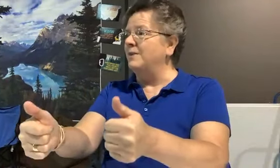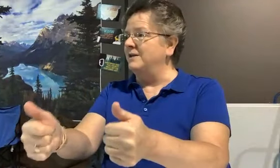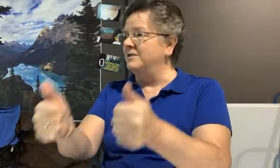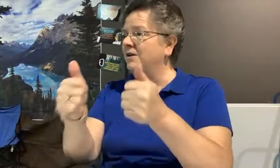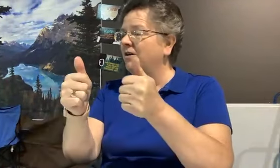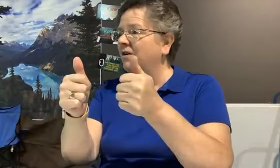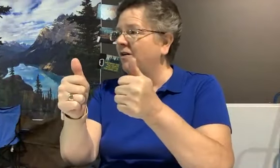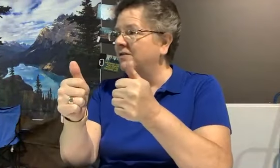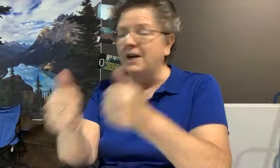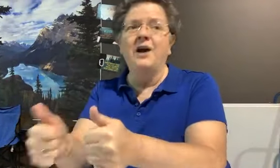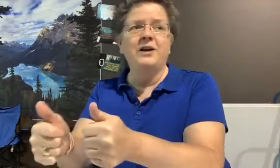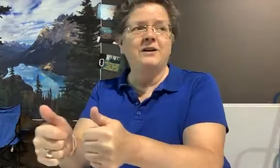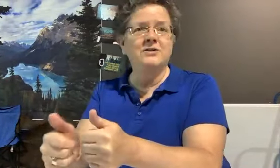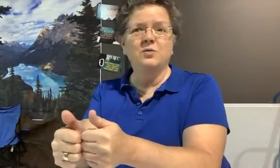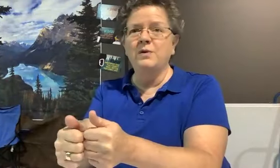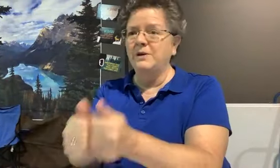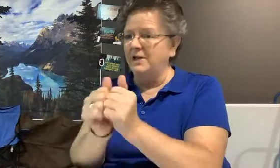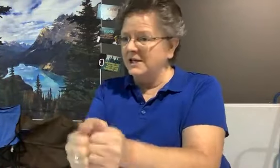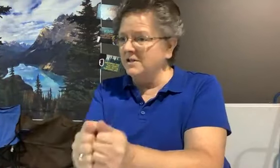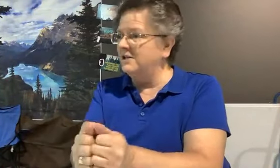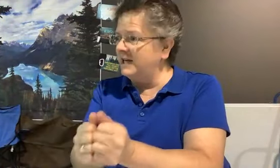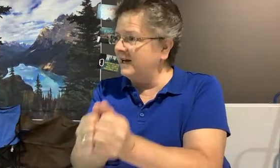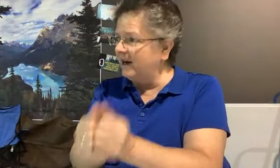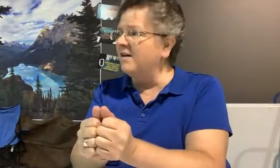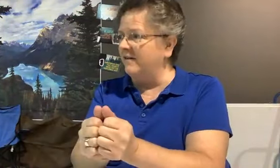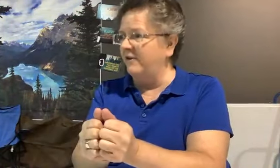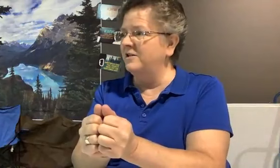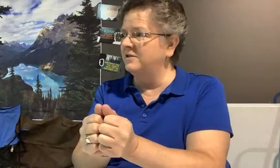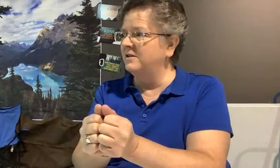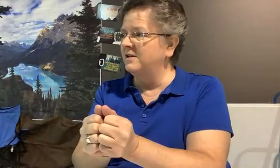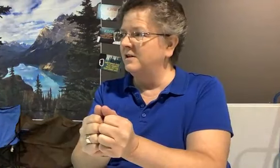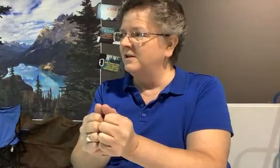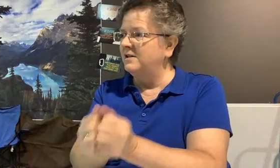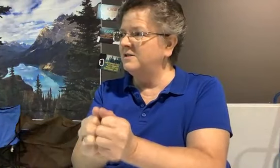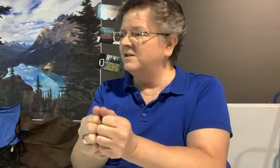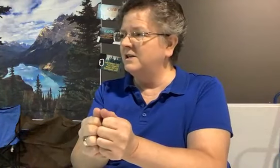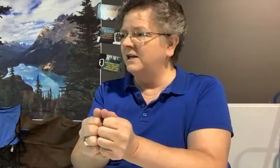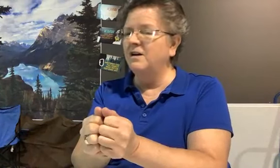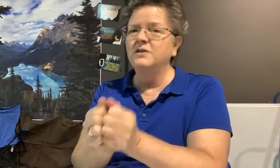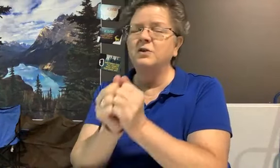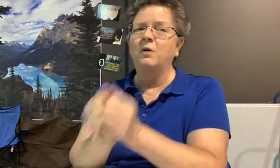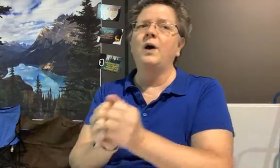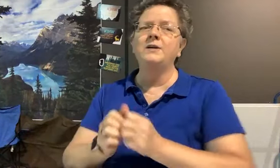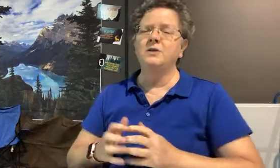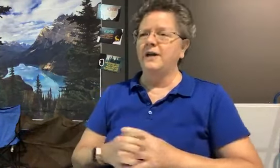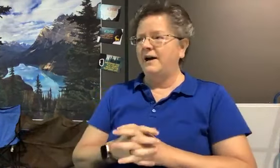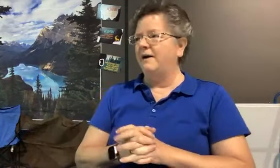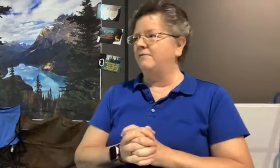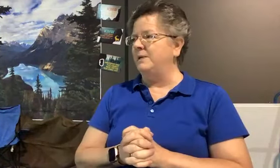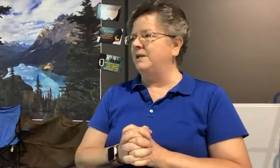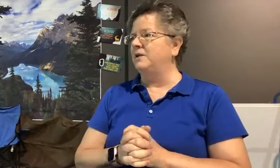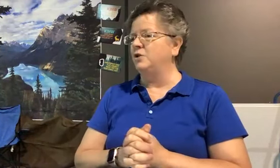armies telling us to rebuild. He's going to take care of us. He's going to take care of us. Now, why should that have meaning to